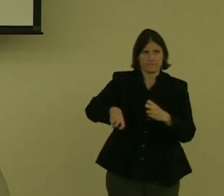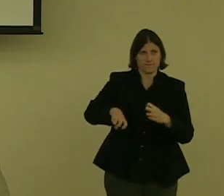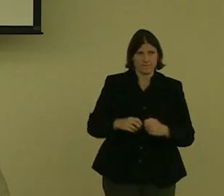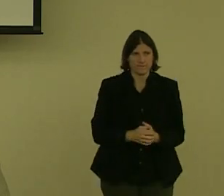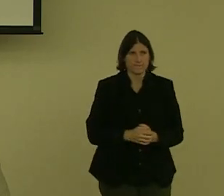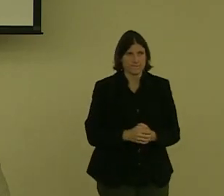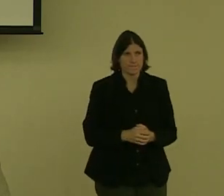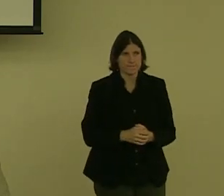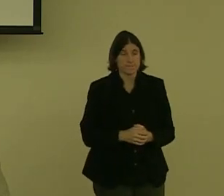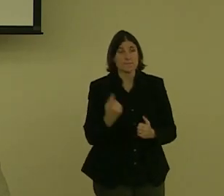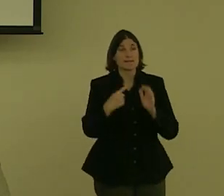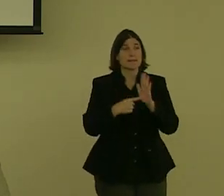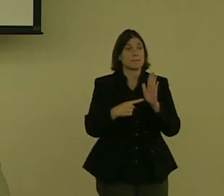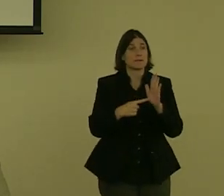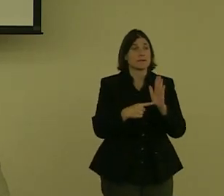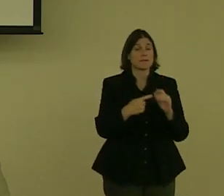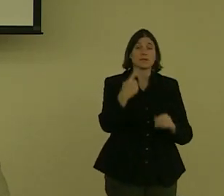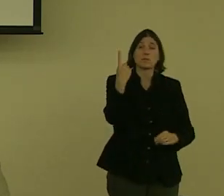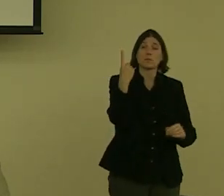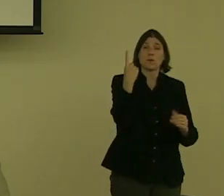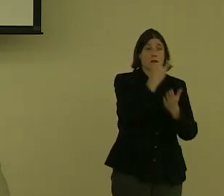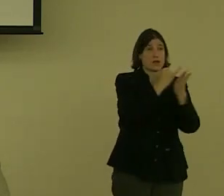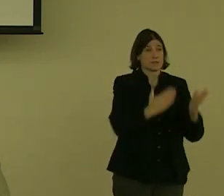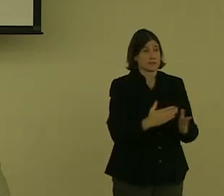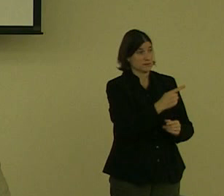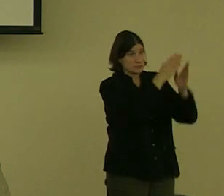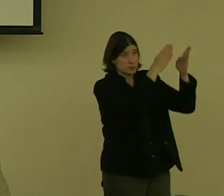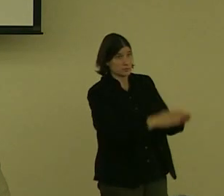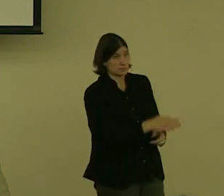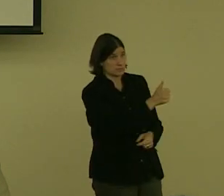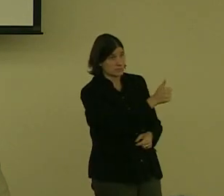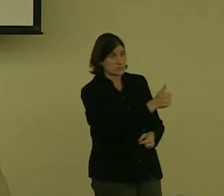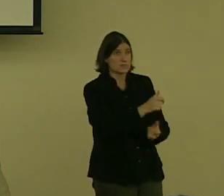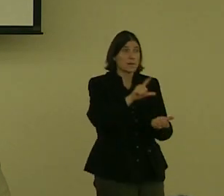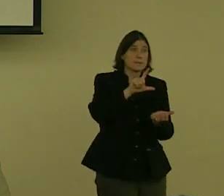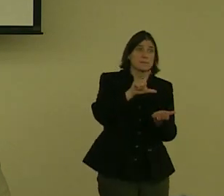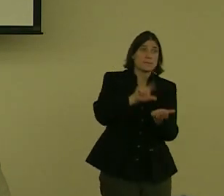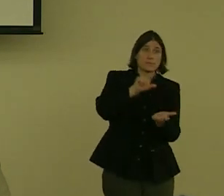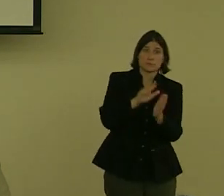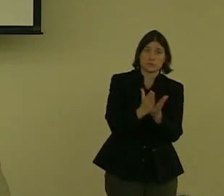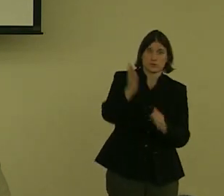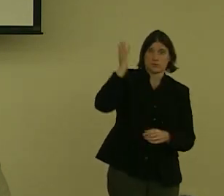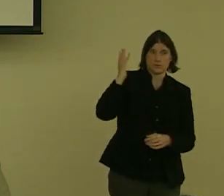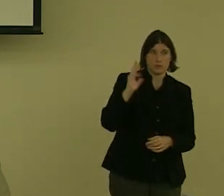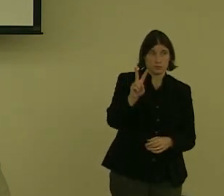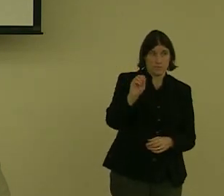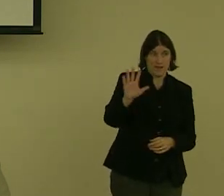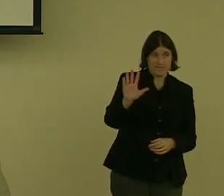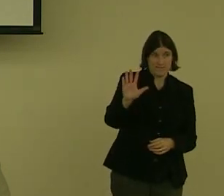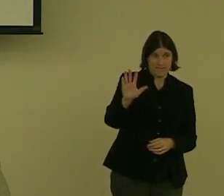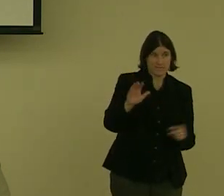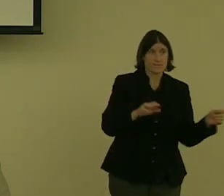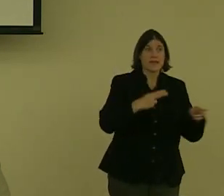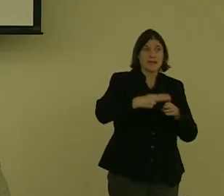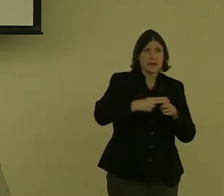today that may not seem so weird, but in 2005 he was still... Yeah, there's still not a lot of journal articles about Chris. There's still not a lot, but